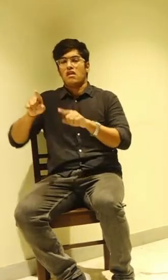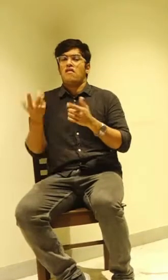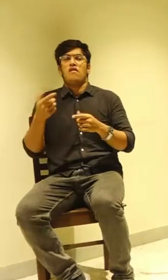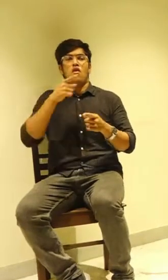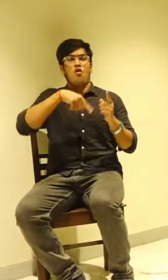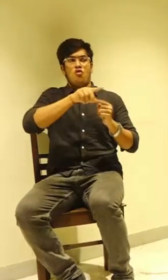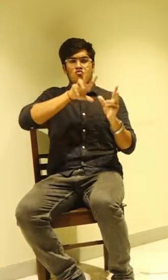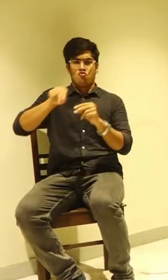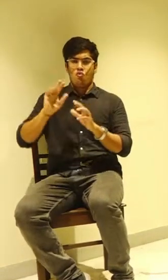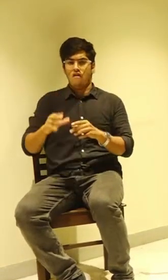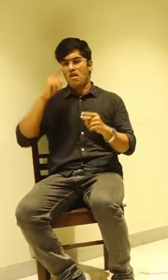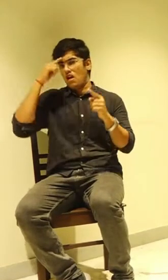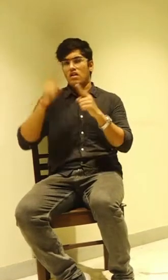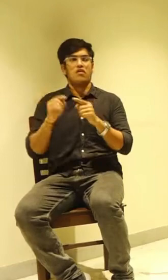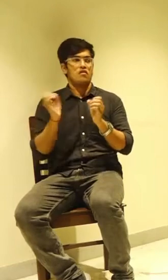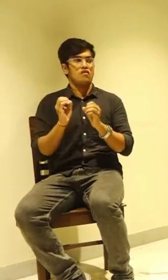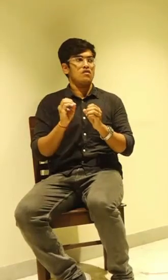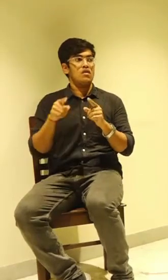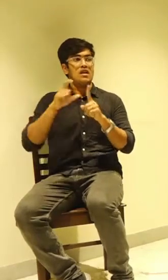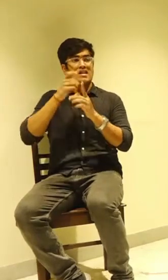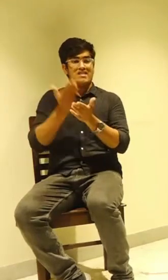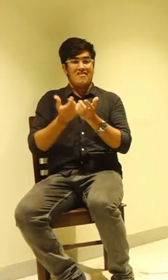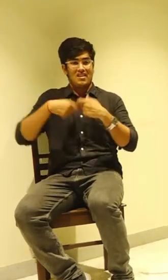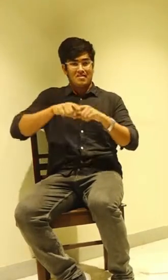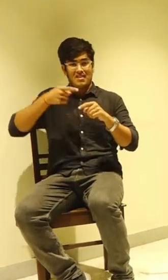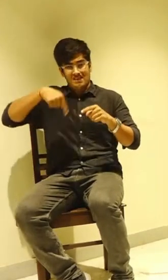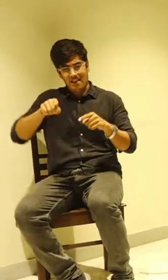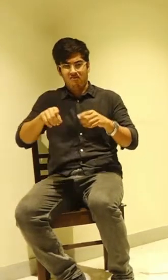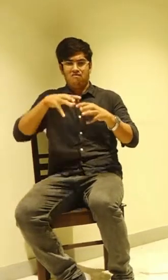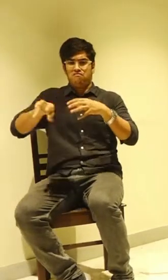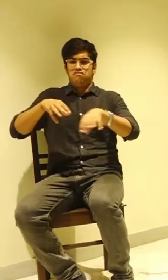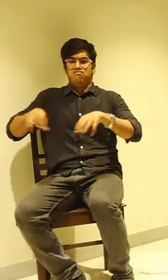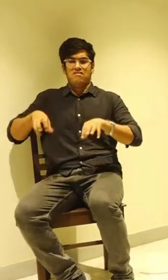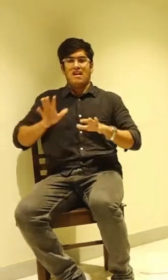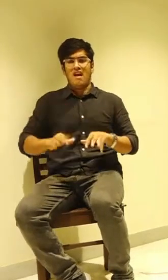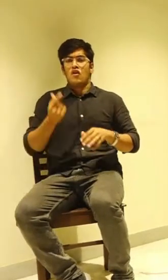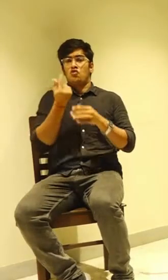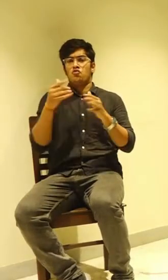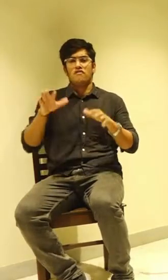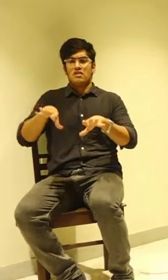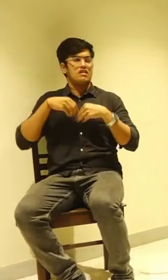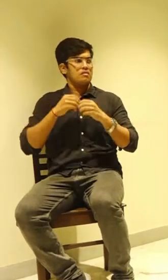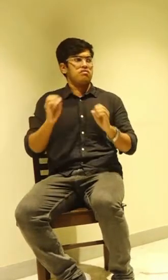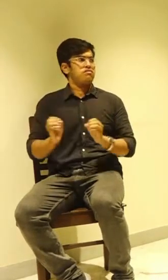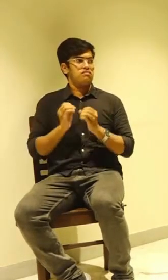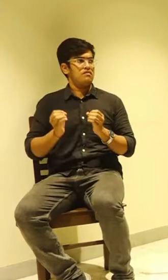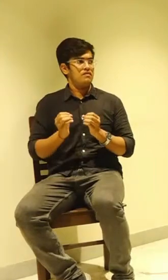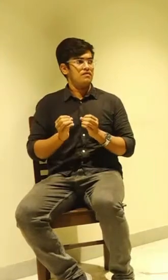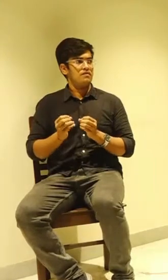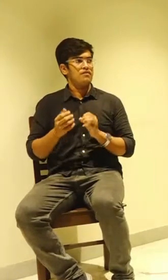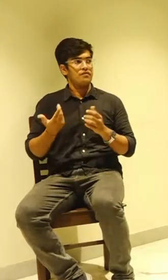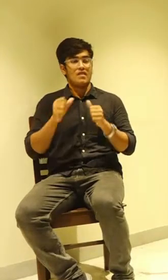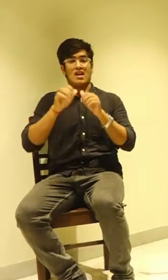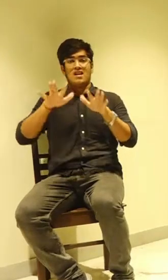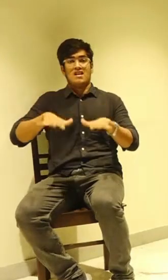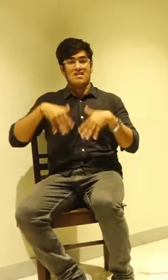was division within the drafting committee itself. There was no universal acceptance about it. The assembly was deeply unhappy with it,